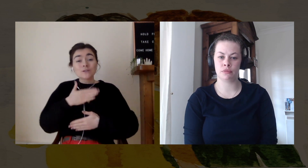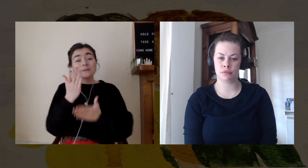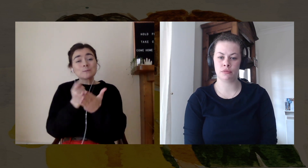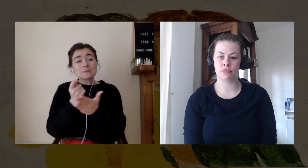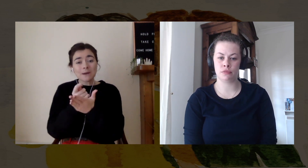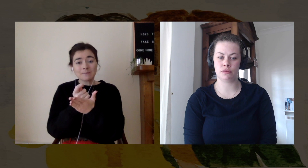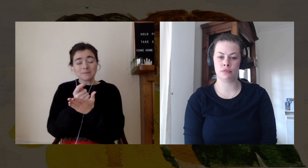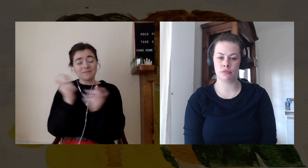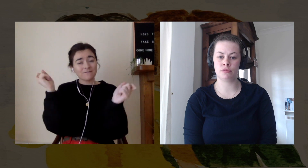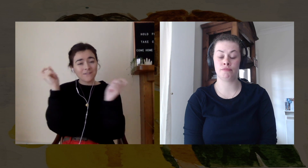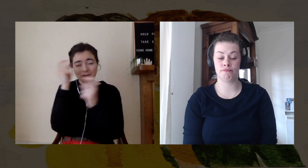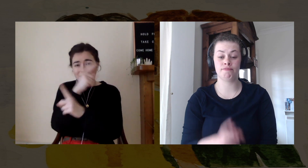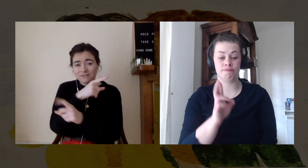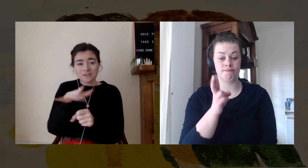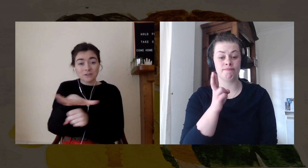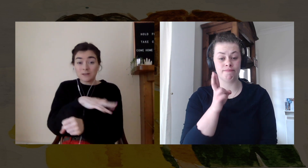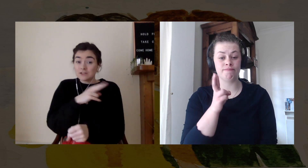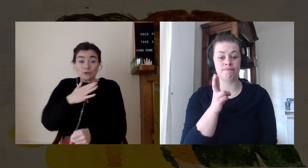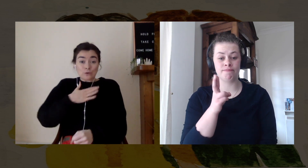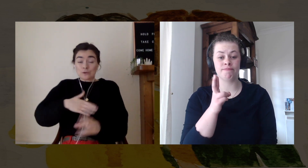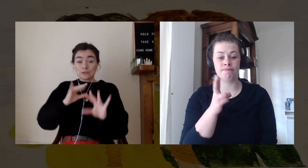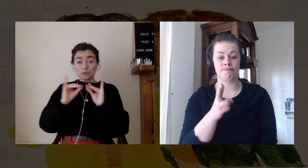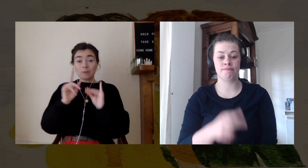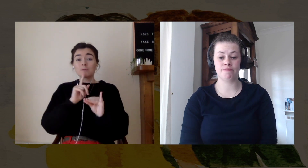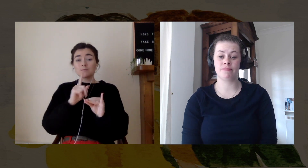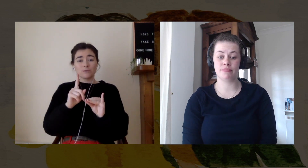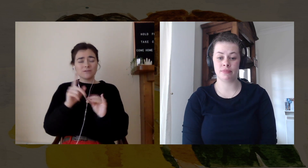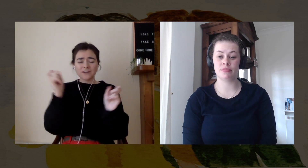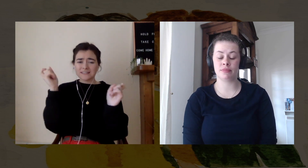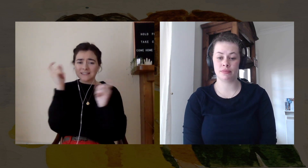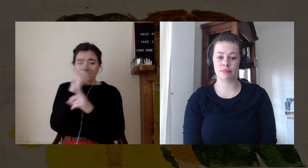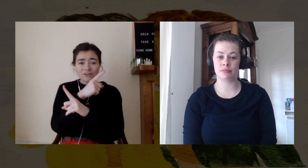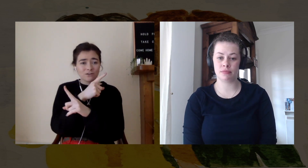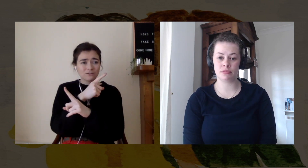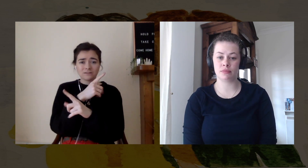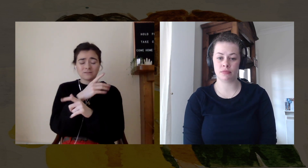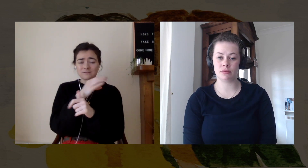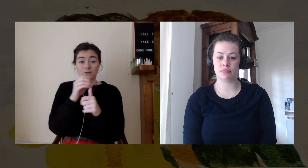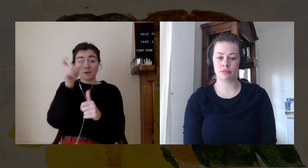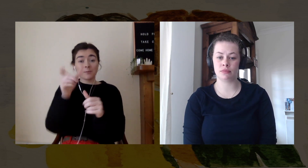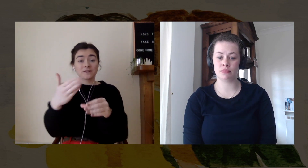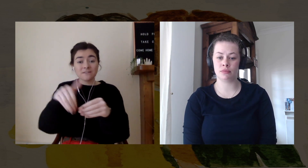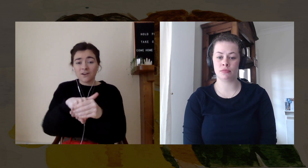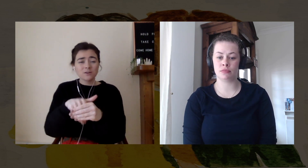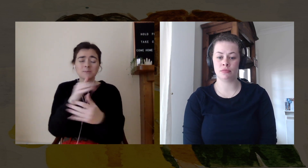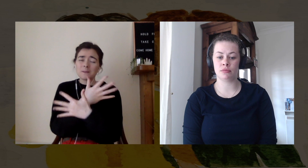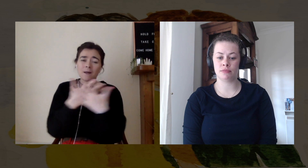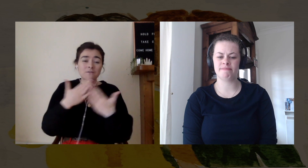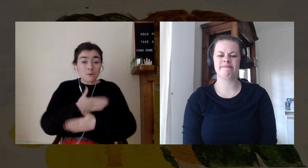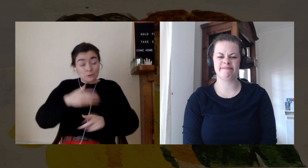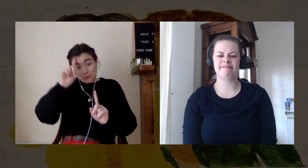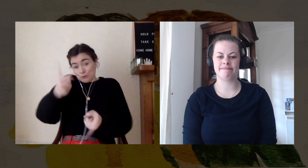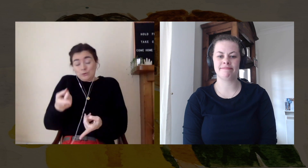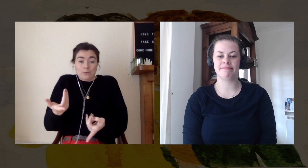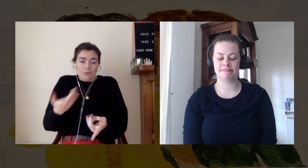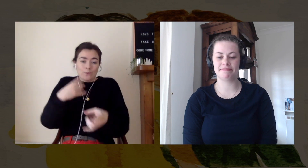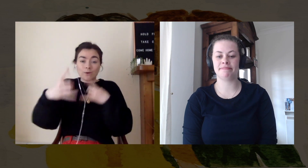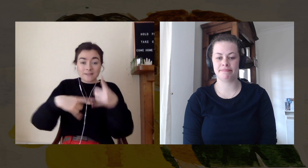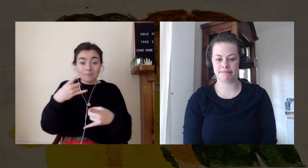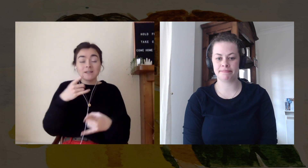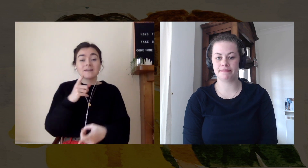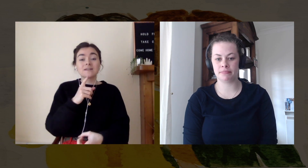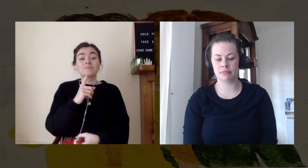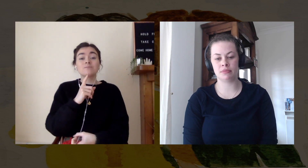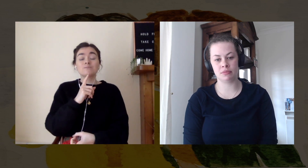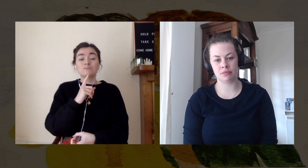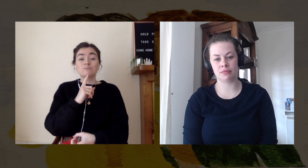going on. You just don't know. And you, as much as you try to separate yourself from that, at the